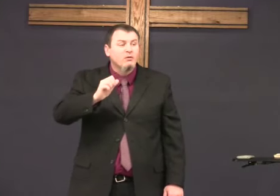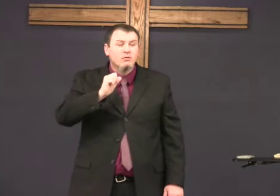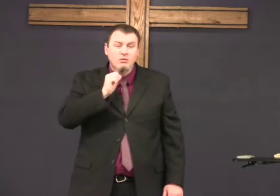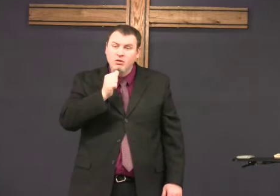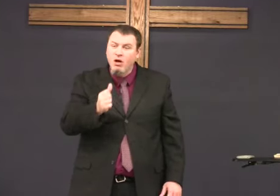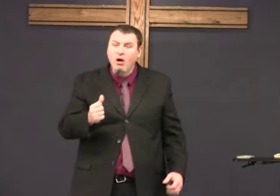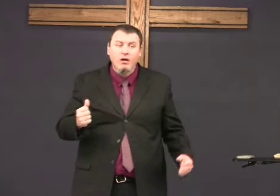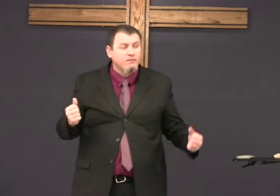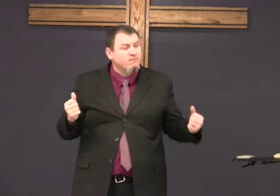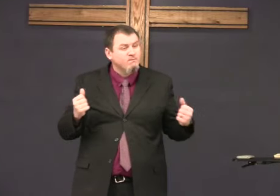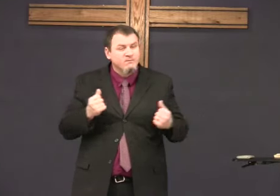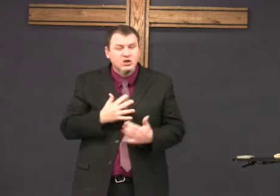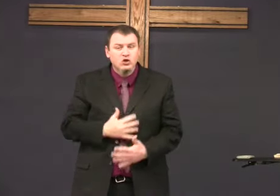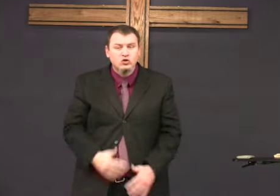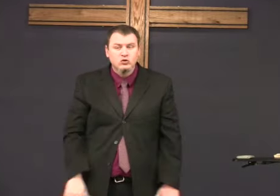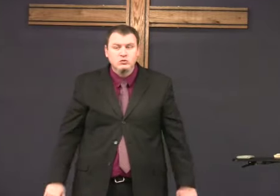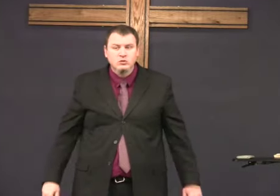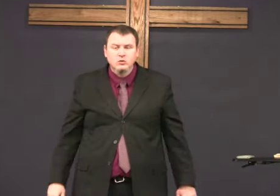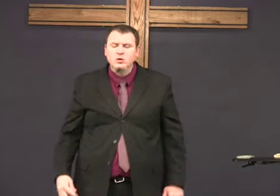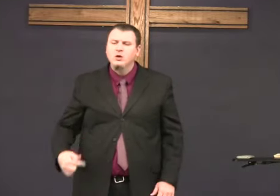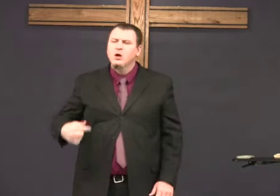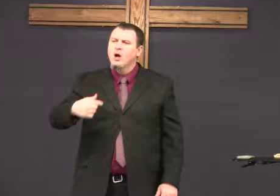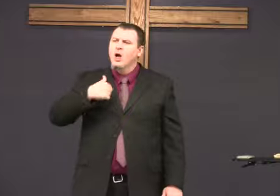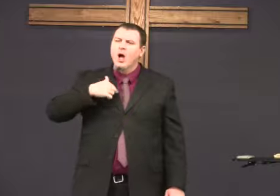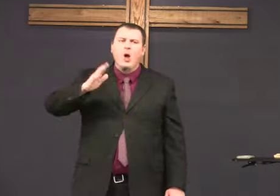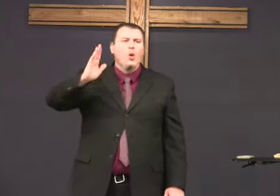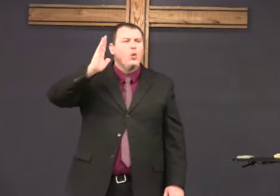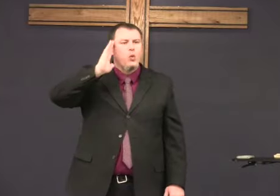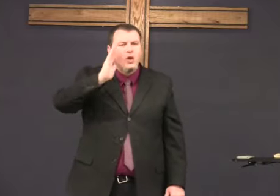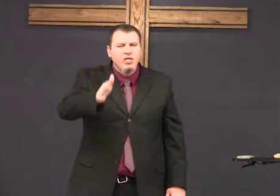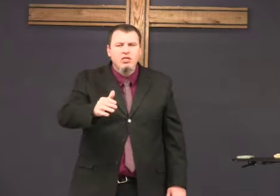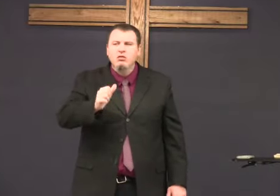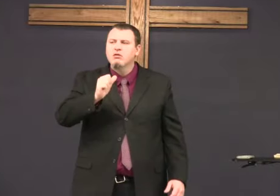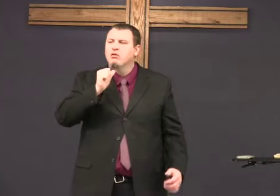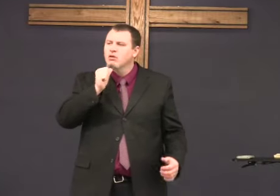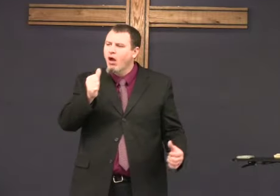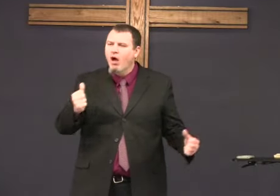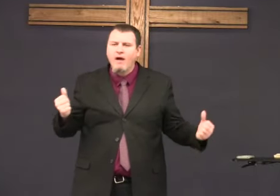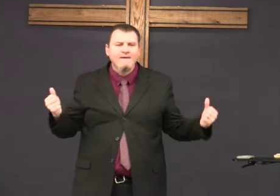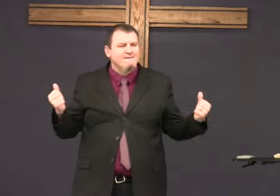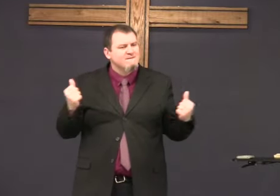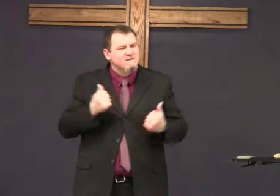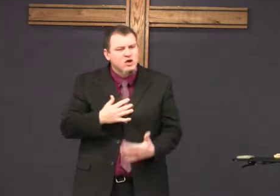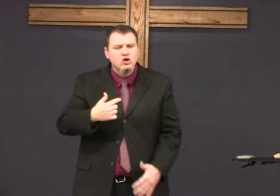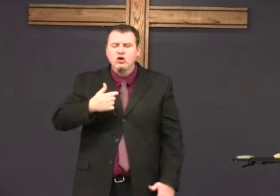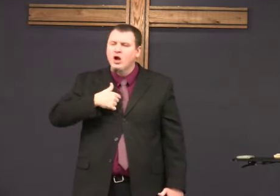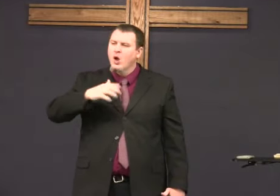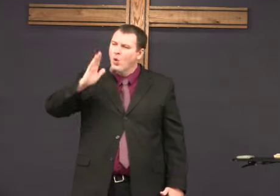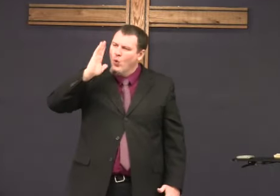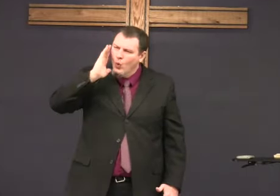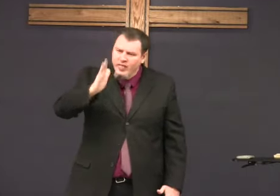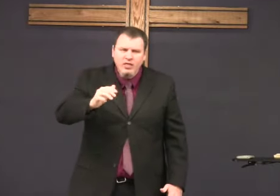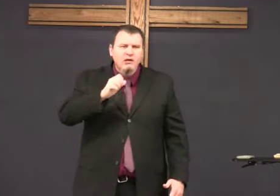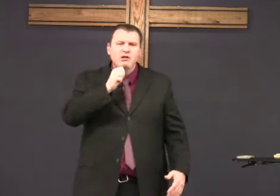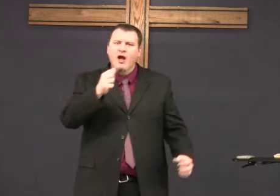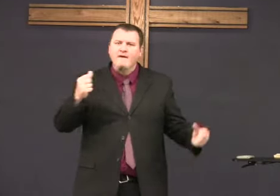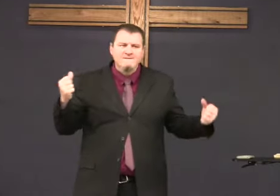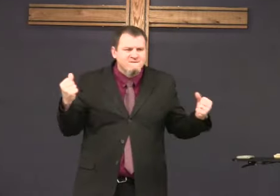Nehemiah stood firm and he said, I will not fear. I will not fear. I will